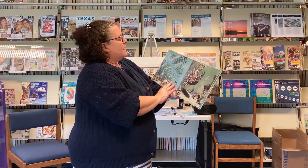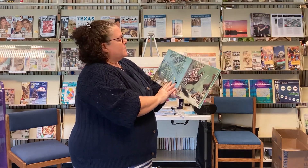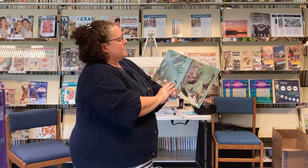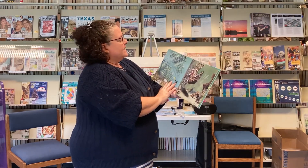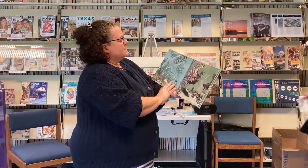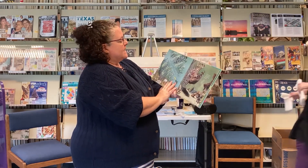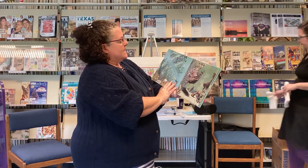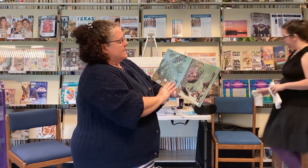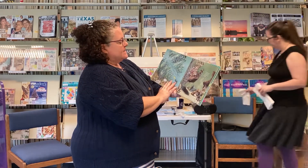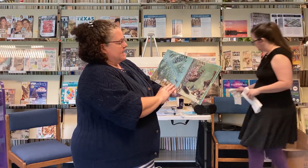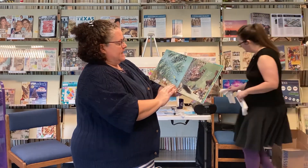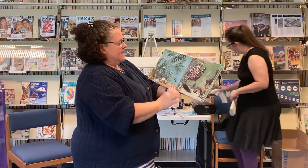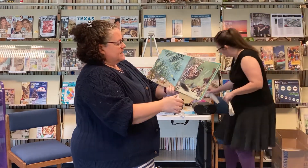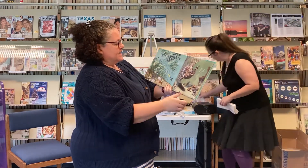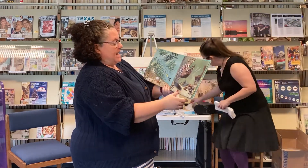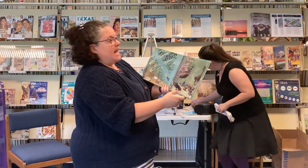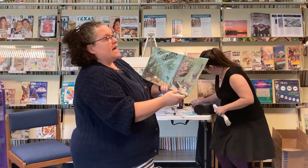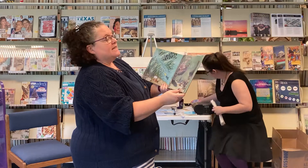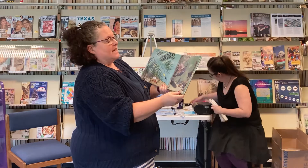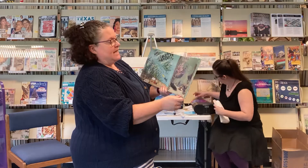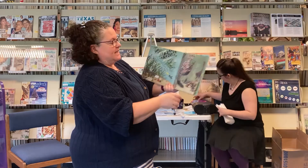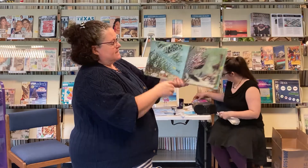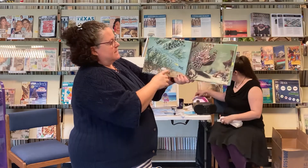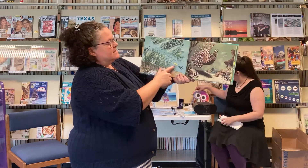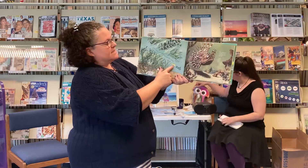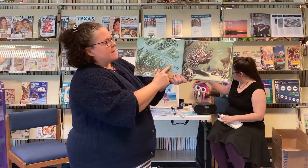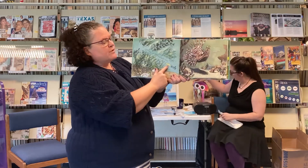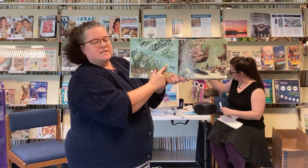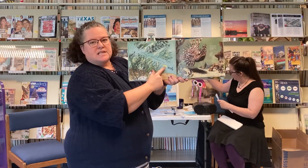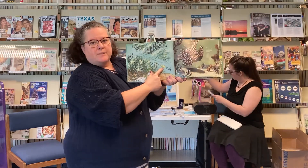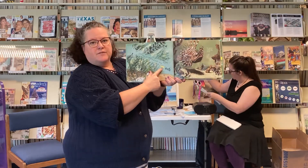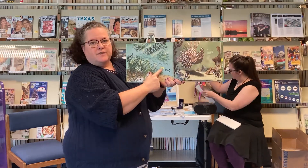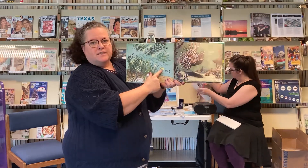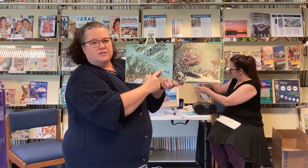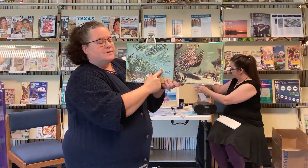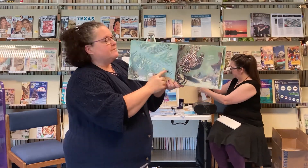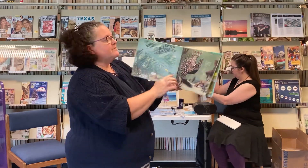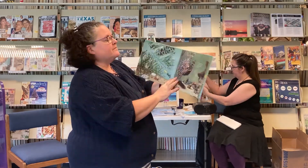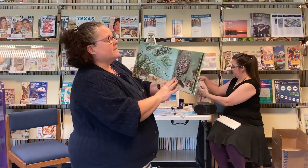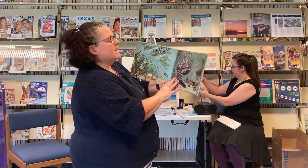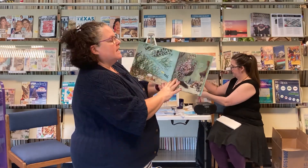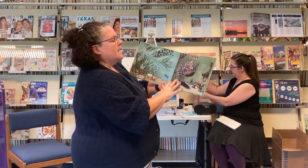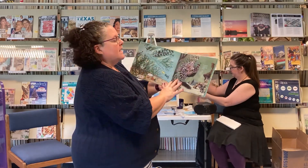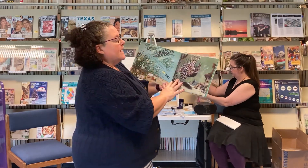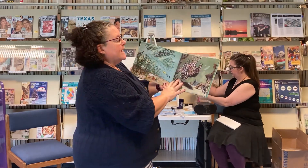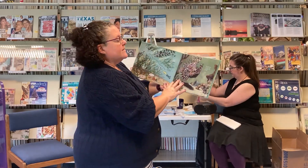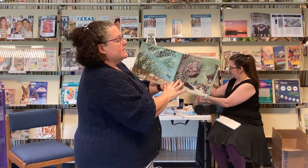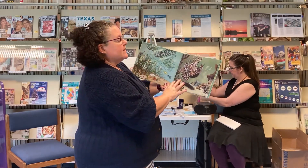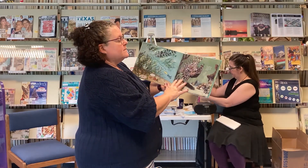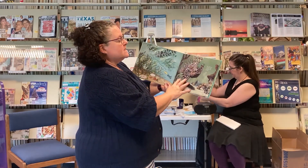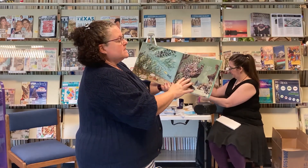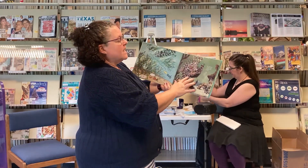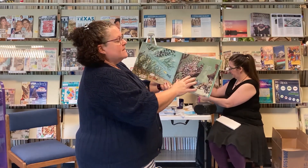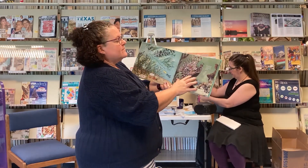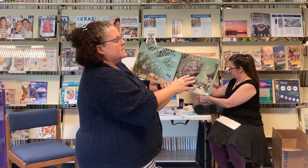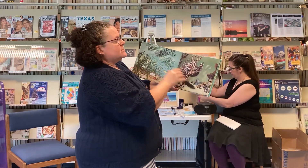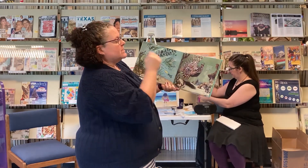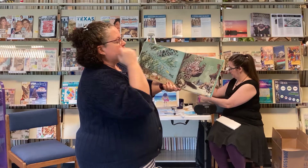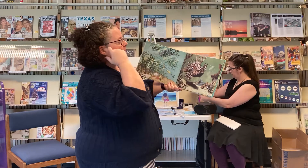Snapper eats and eats and eats and eats. Snapper is a type of fish. And the venomous lionfish does